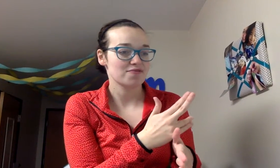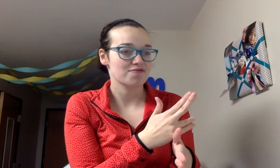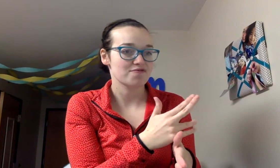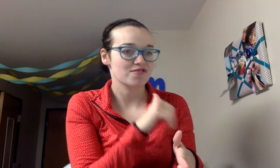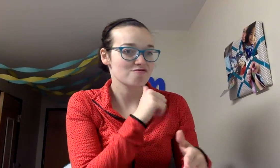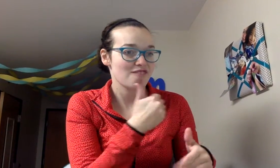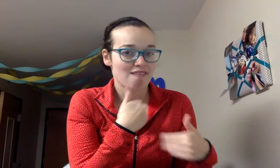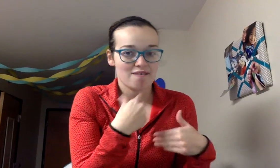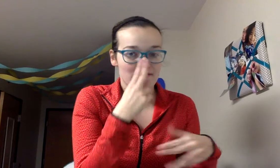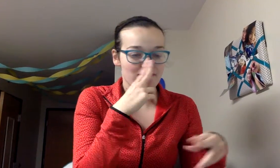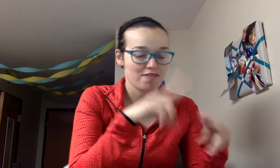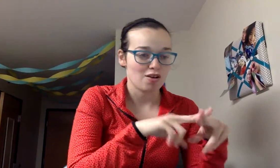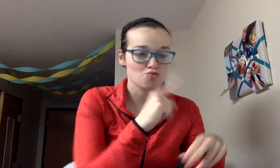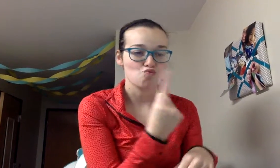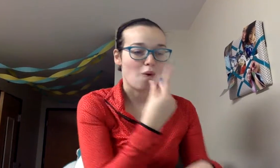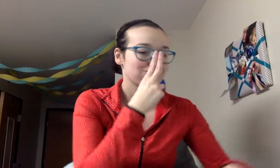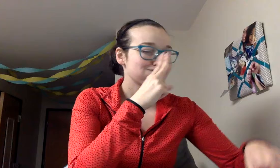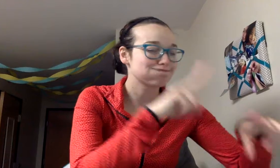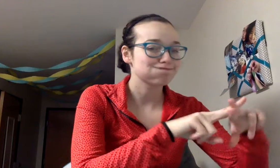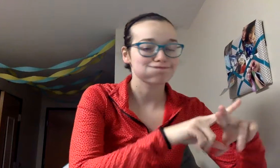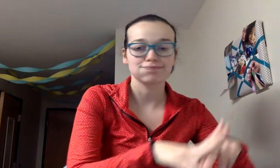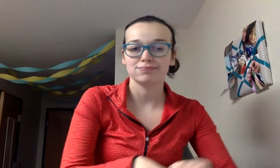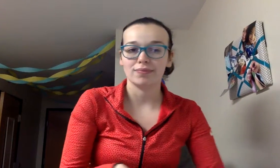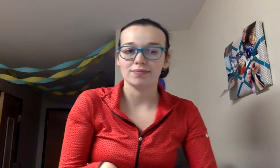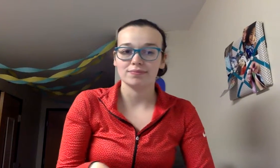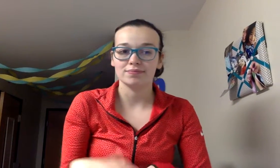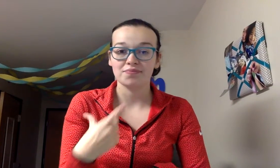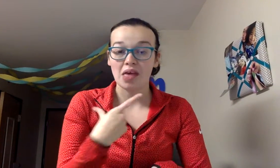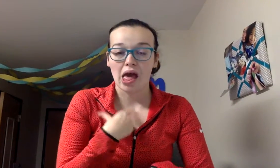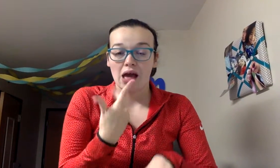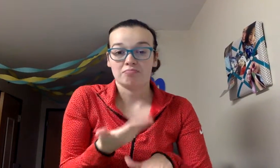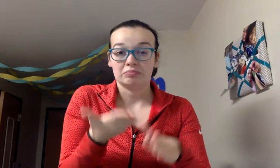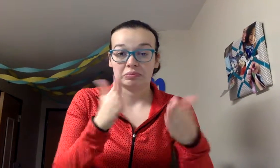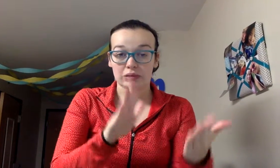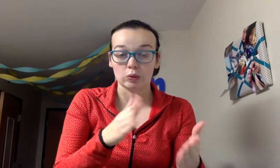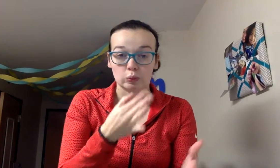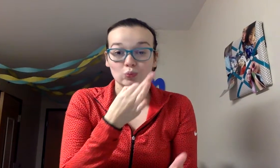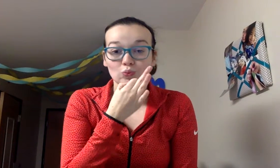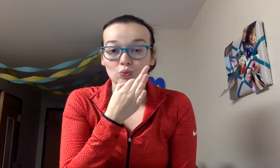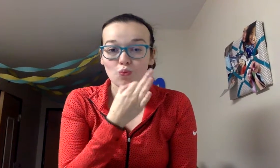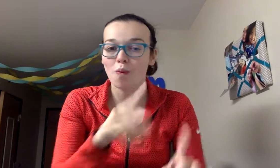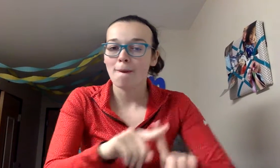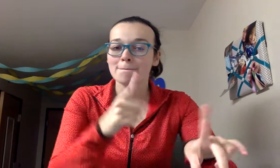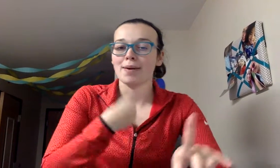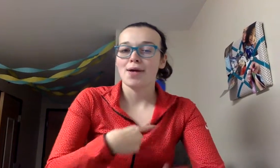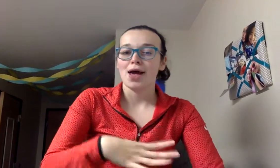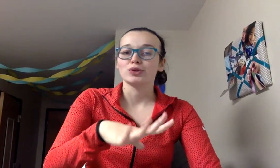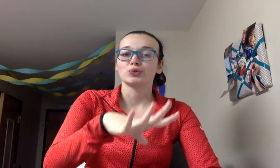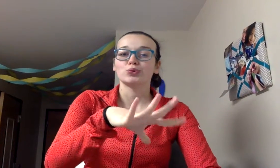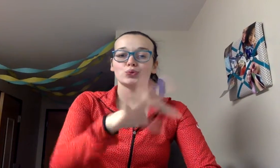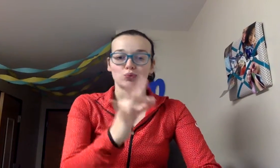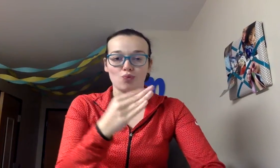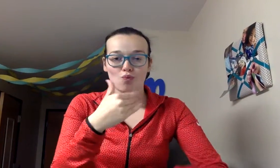am dying soon, and I am choosing to have fun today, tomorrow, and every other day I have